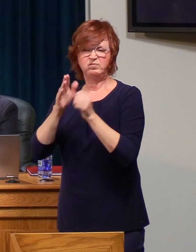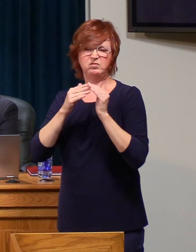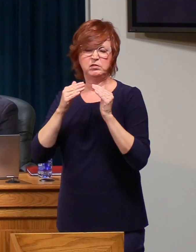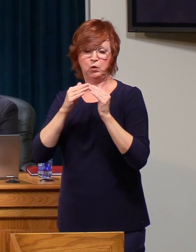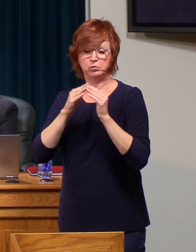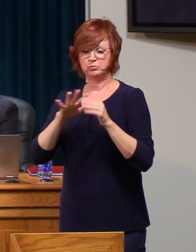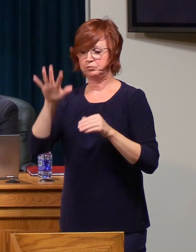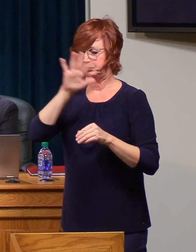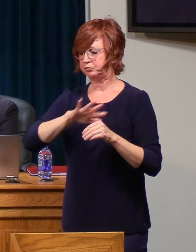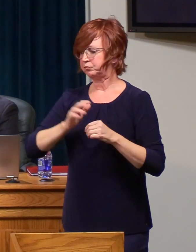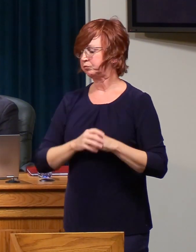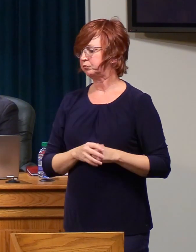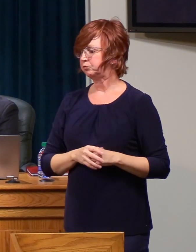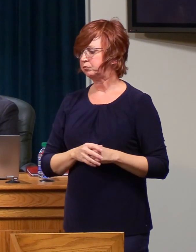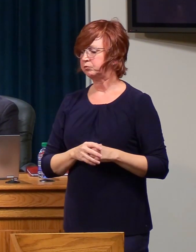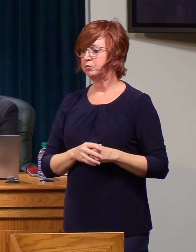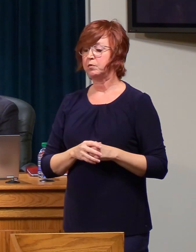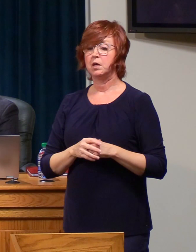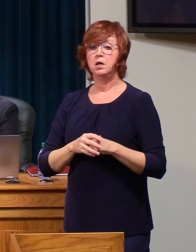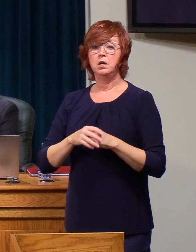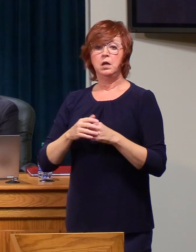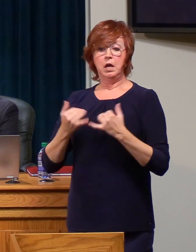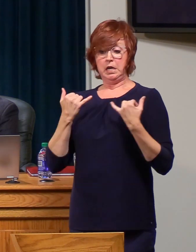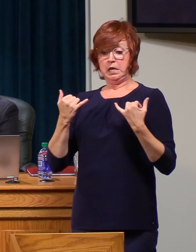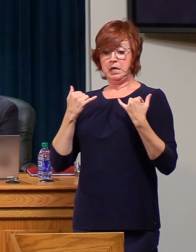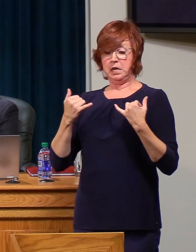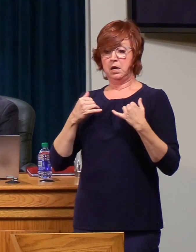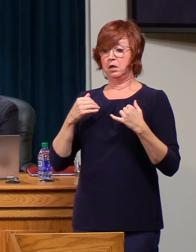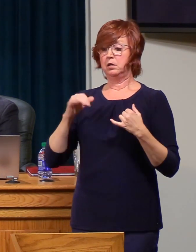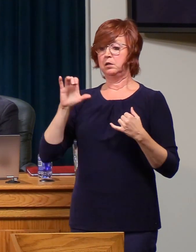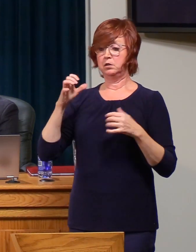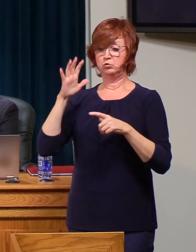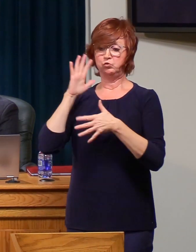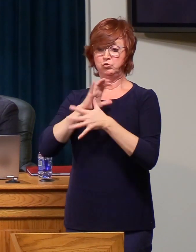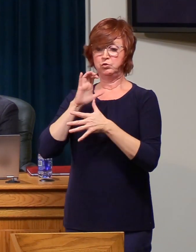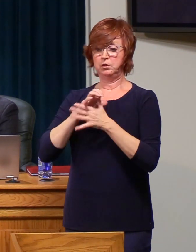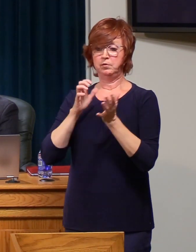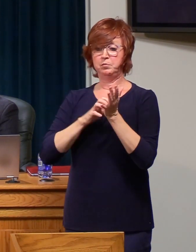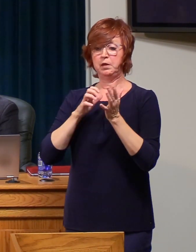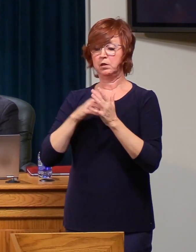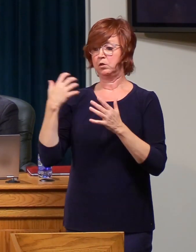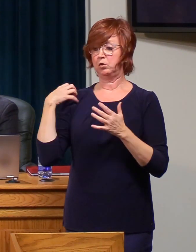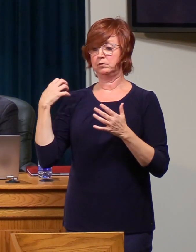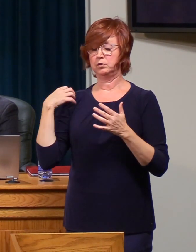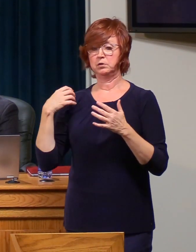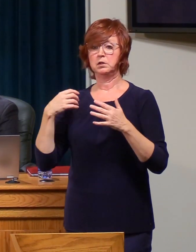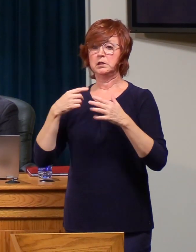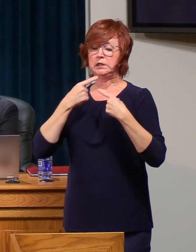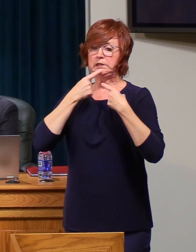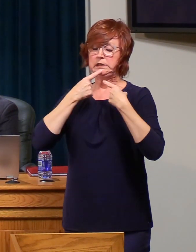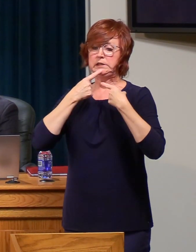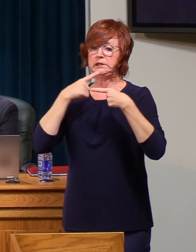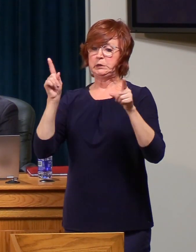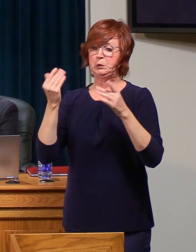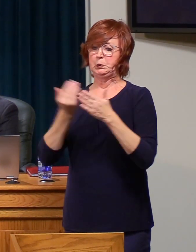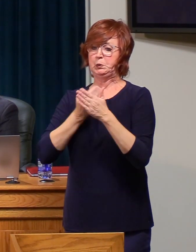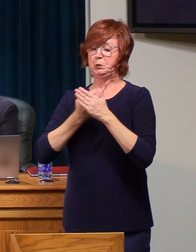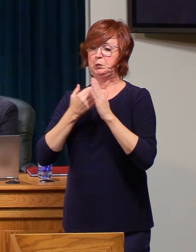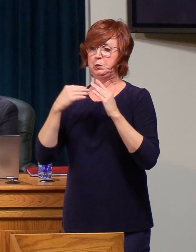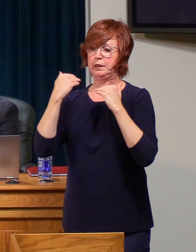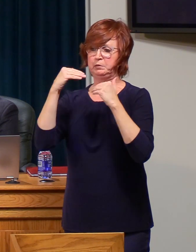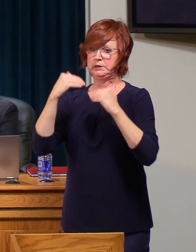Today, the Government of Saskatchewan, on the direction of the Chief Medical Health Officer, is also imposing a number of new